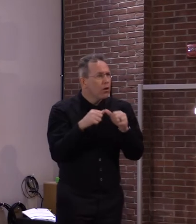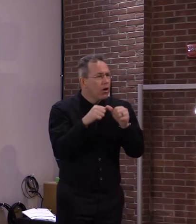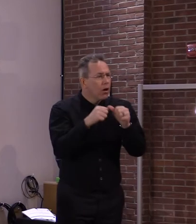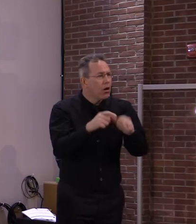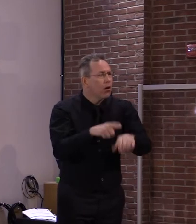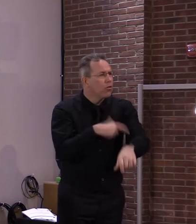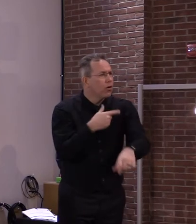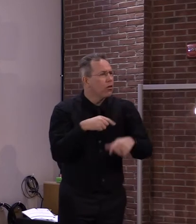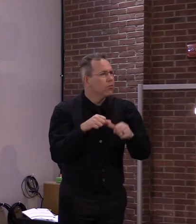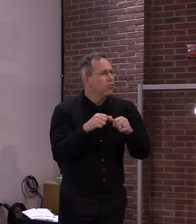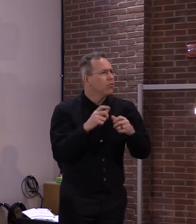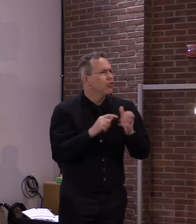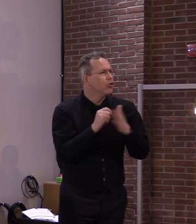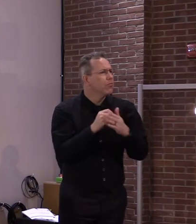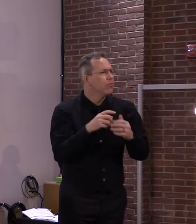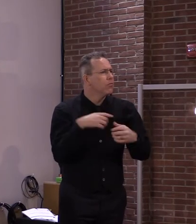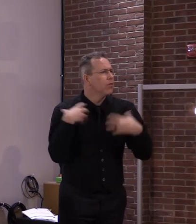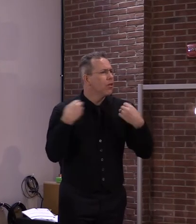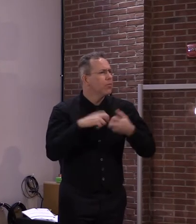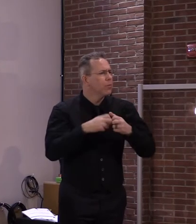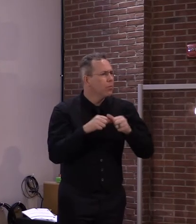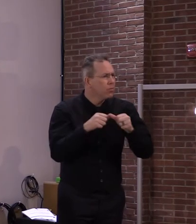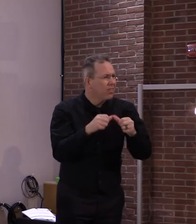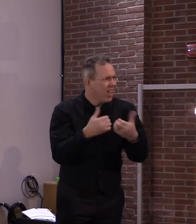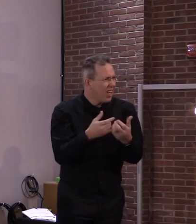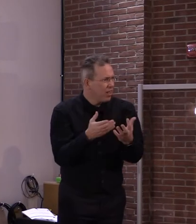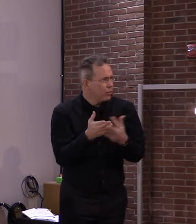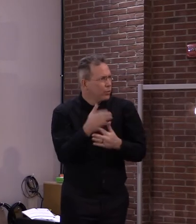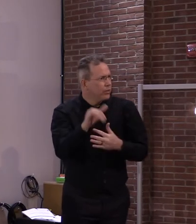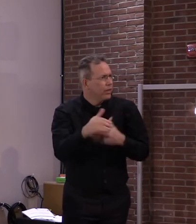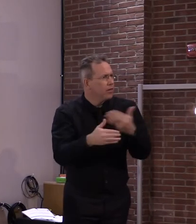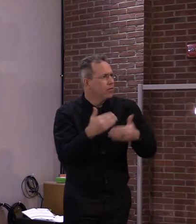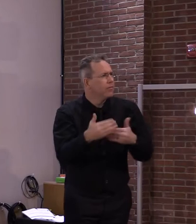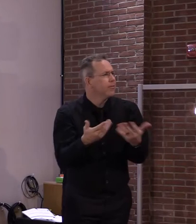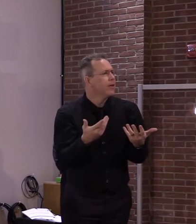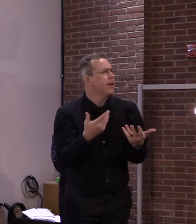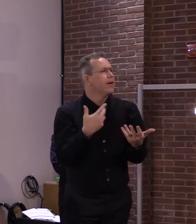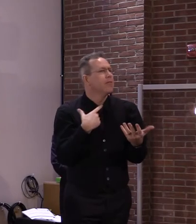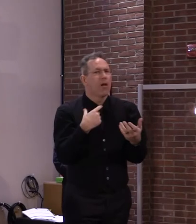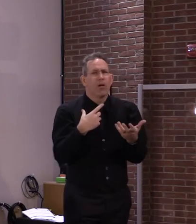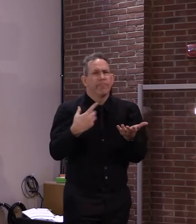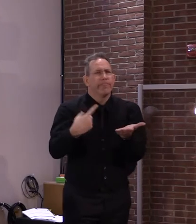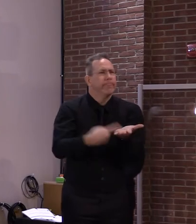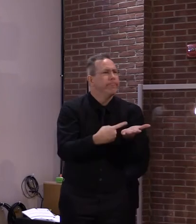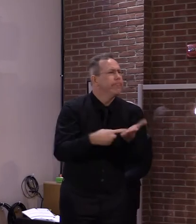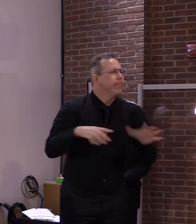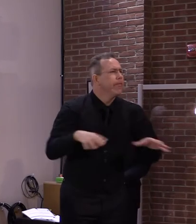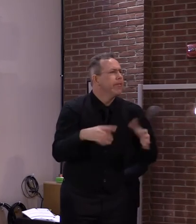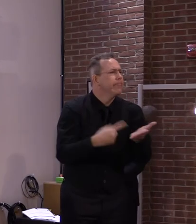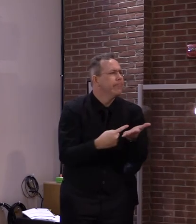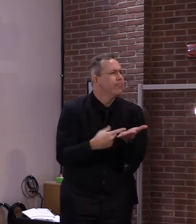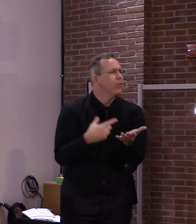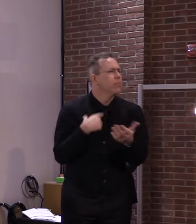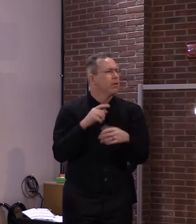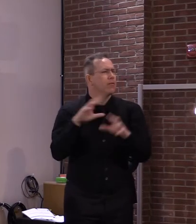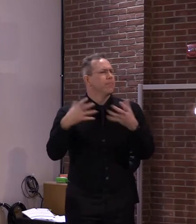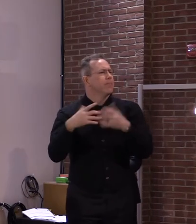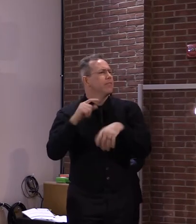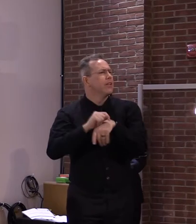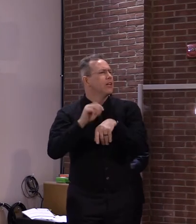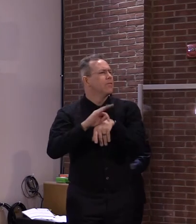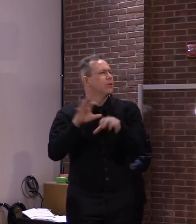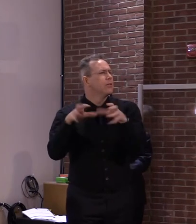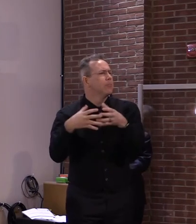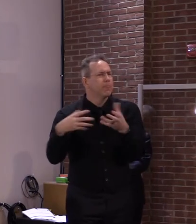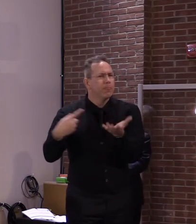bands away and we're actually having active discussions within our own vaccine task team about how to make that happen